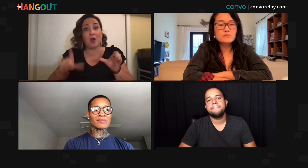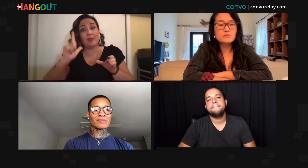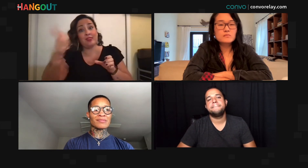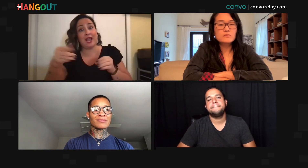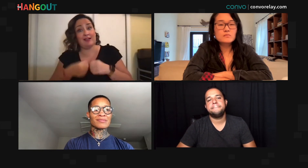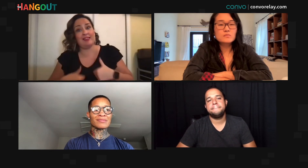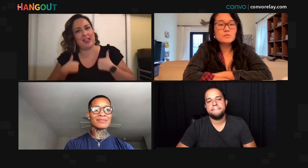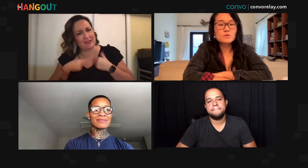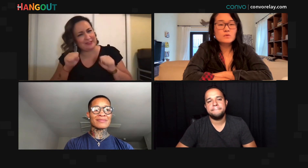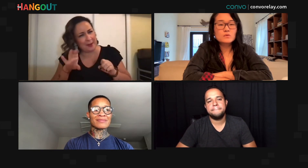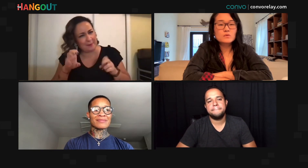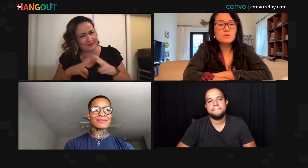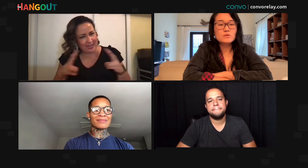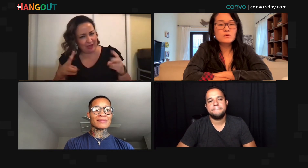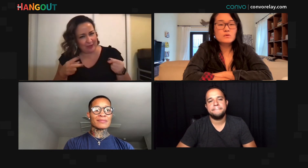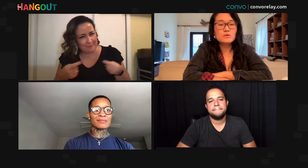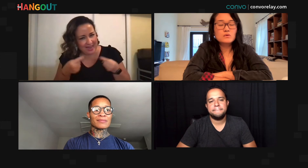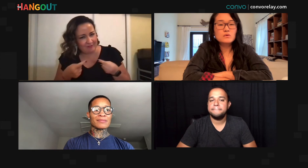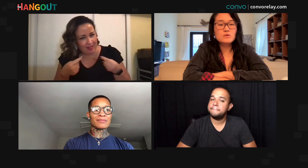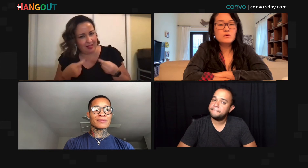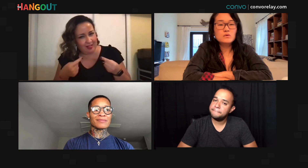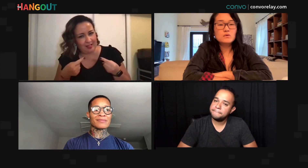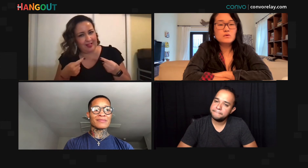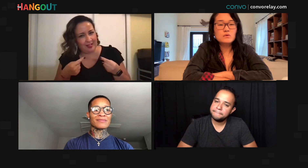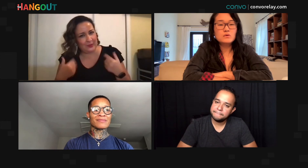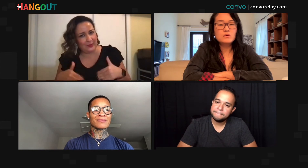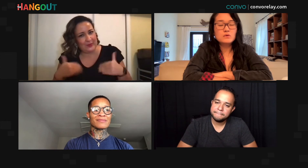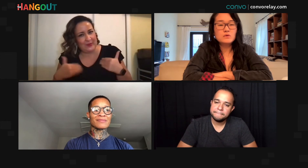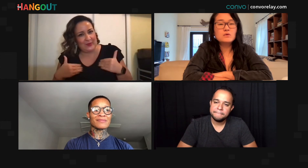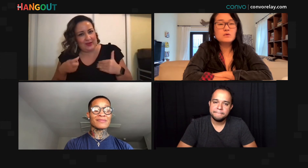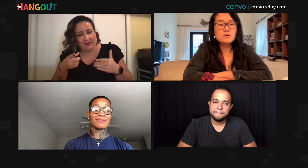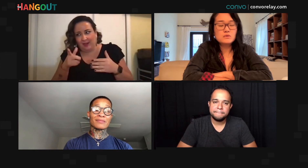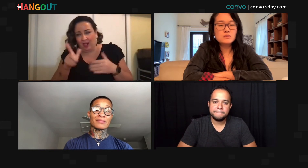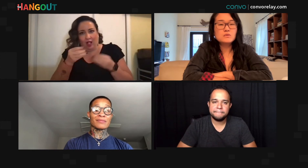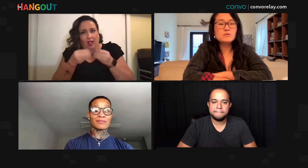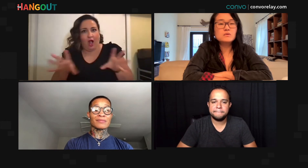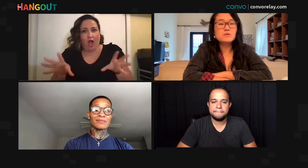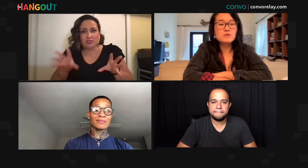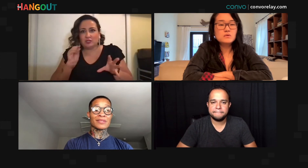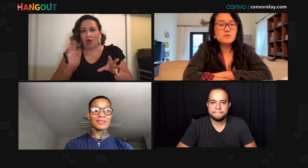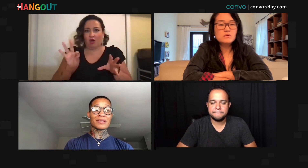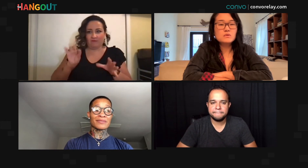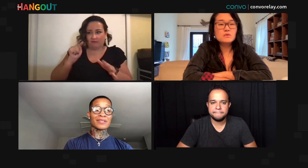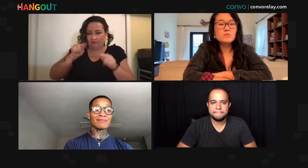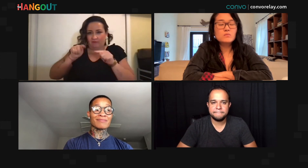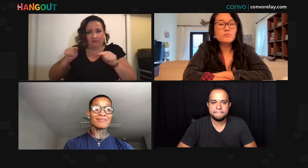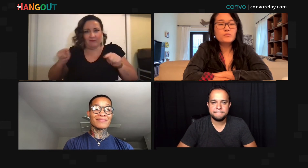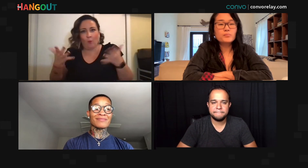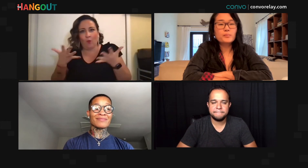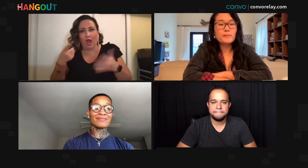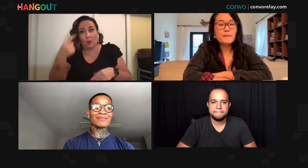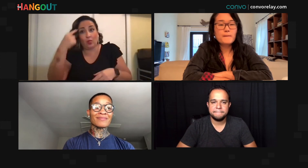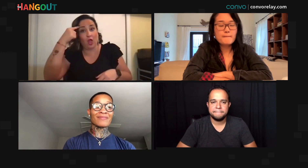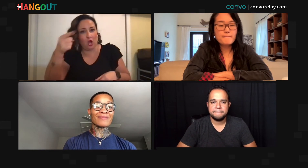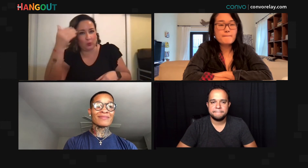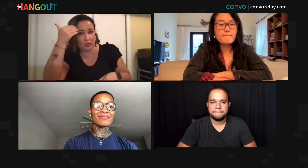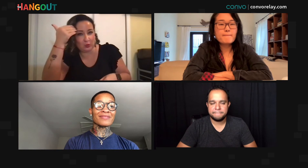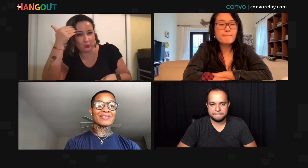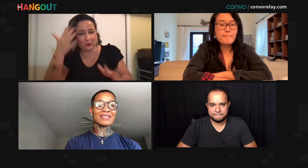support earlier in your life, because coming out later in your life can be painful. You have a loss of so many things, what you